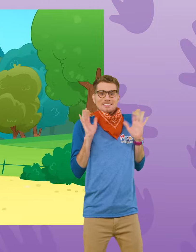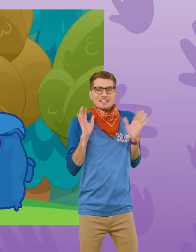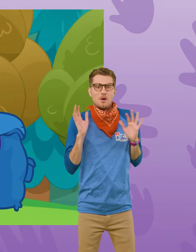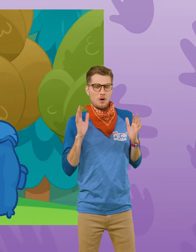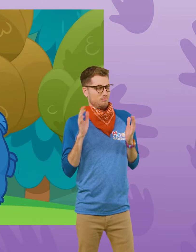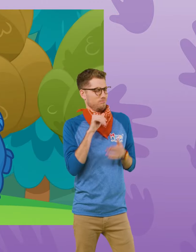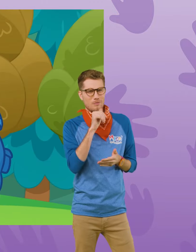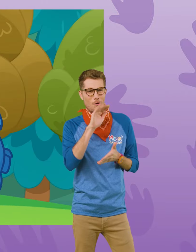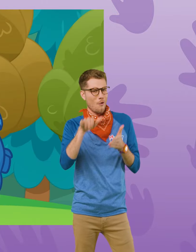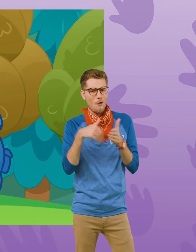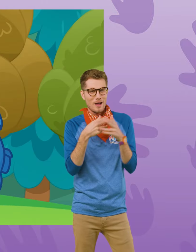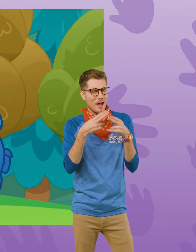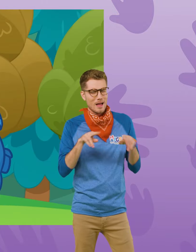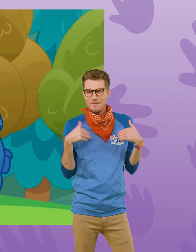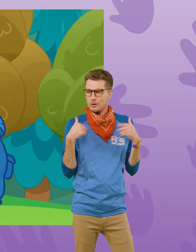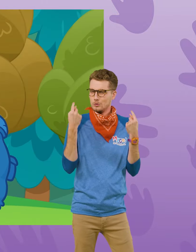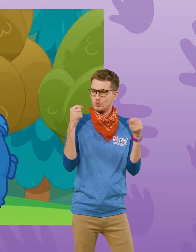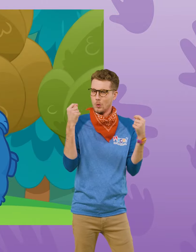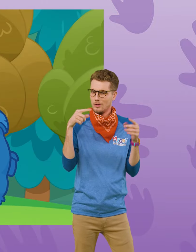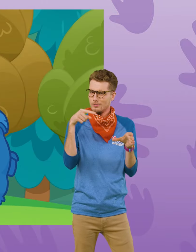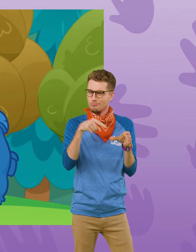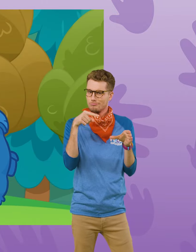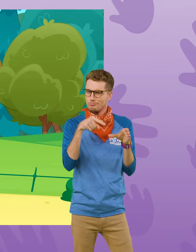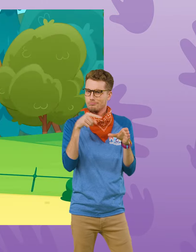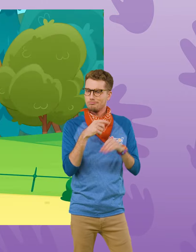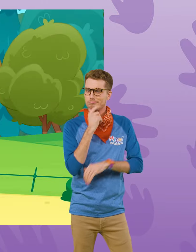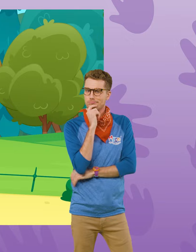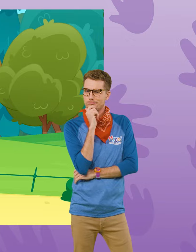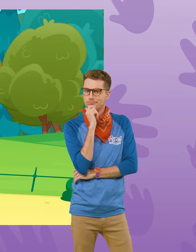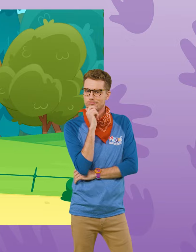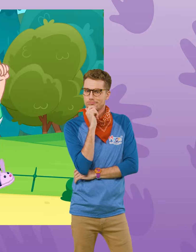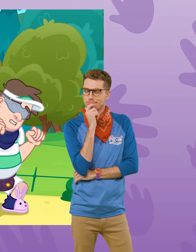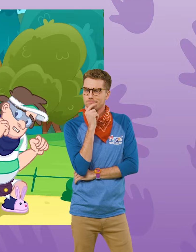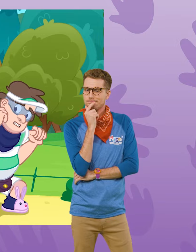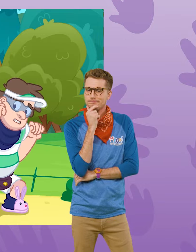So not all the eggs have toys in them.